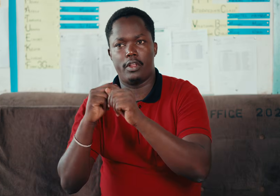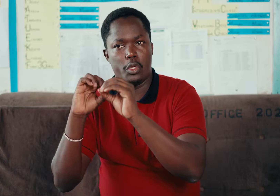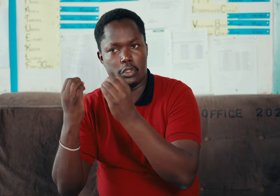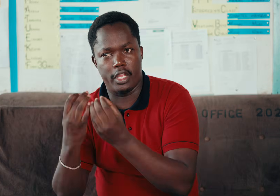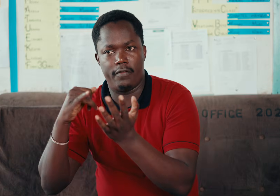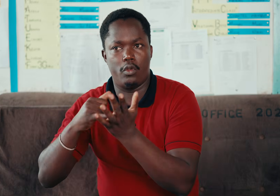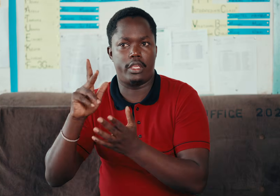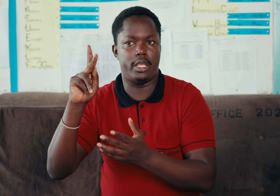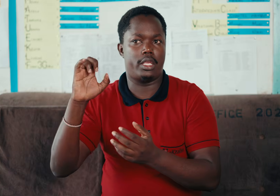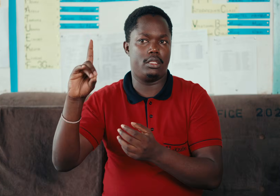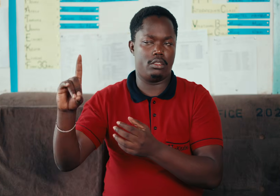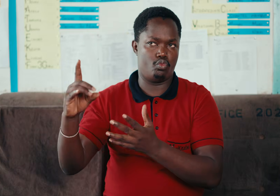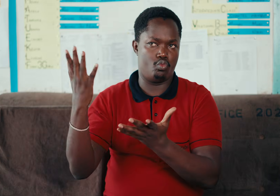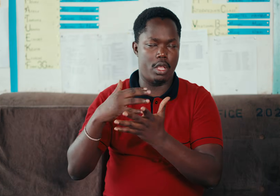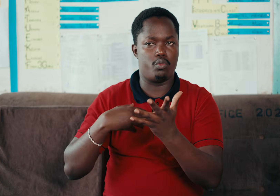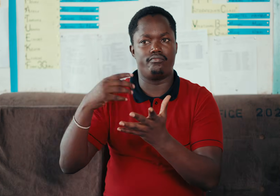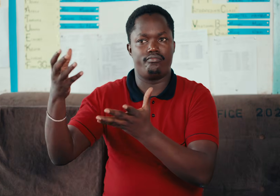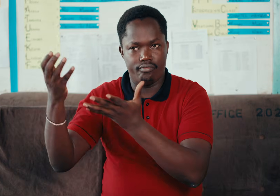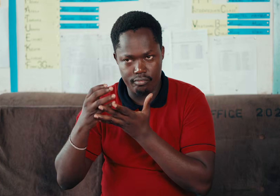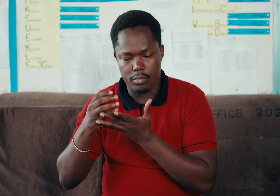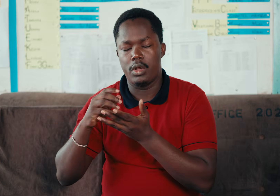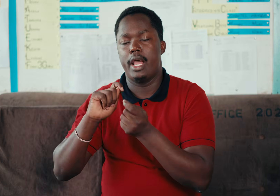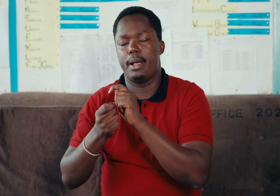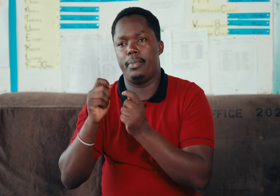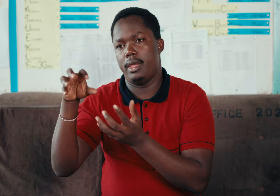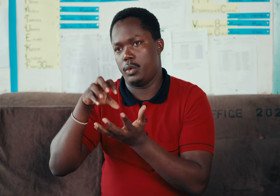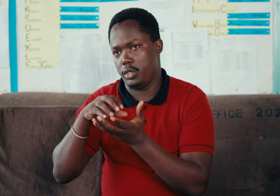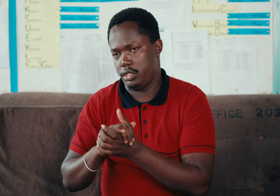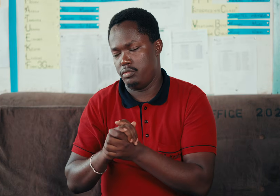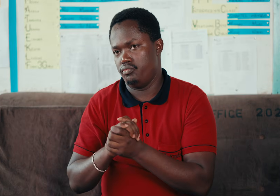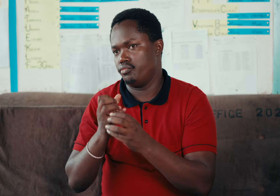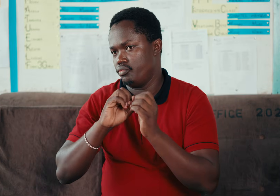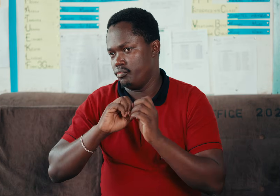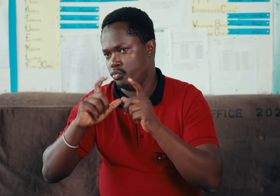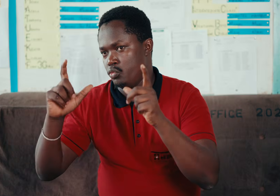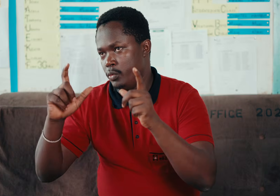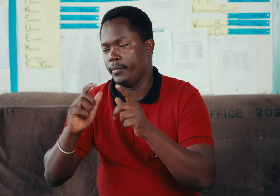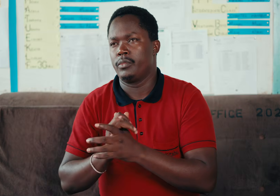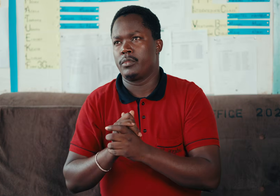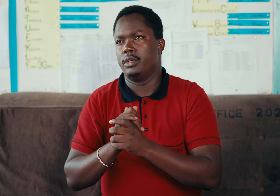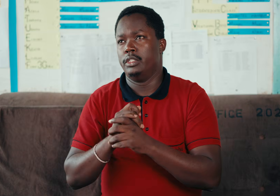I've partnered with different organizations, including KICD, where we get content from them and we adapt it into sign